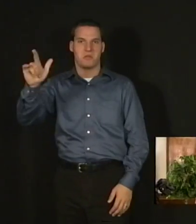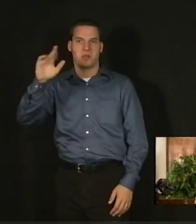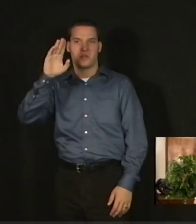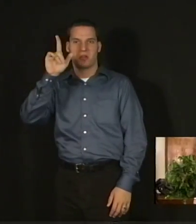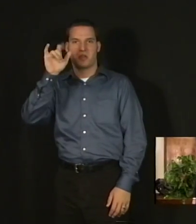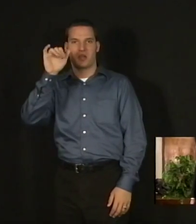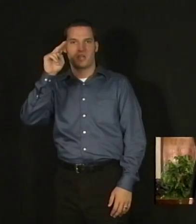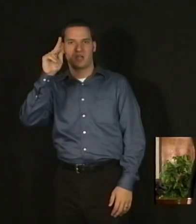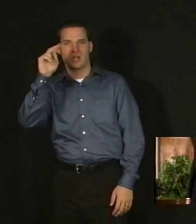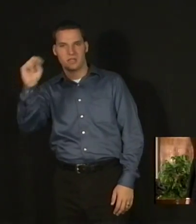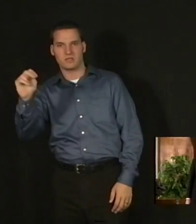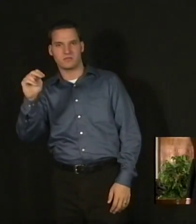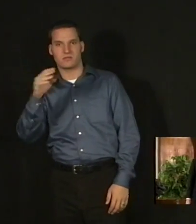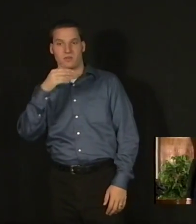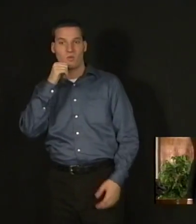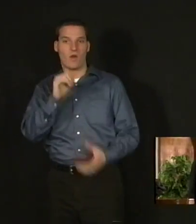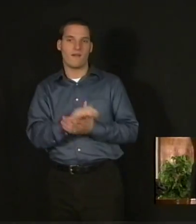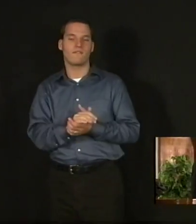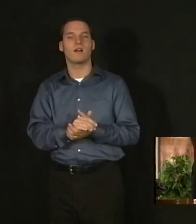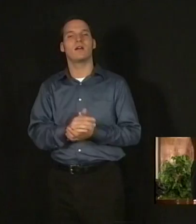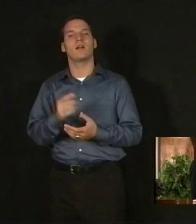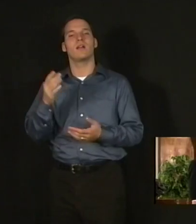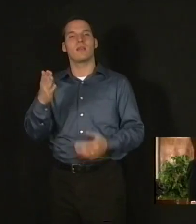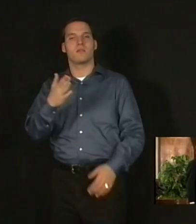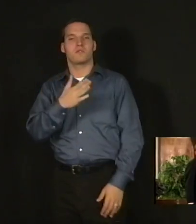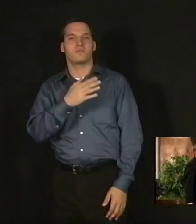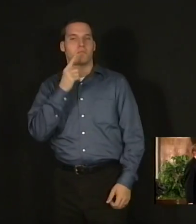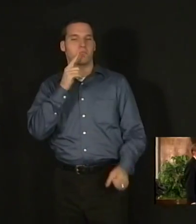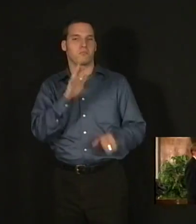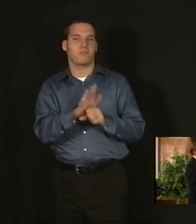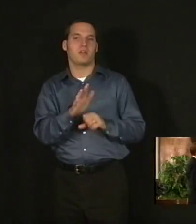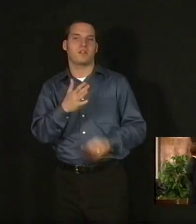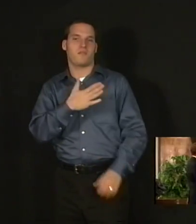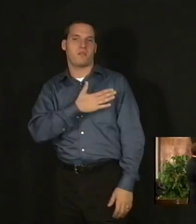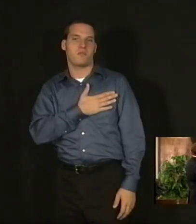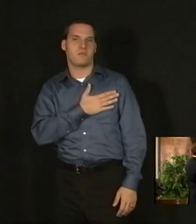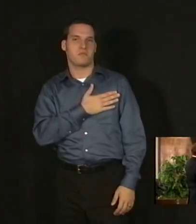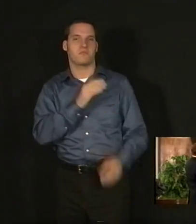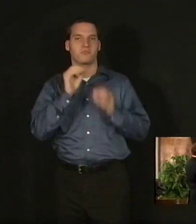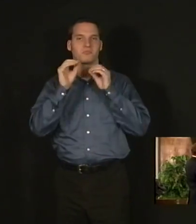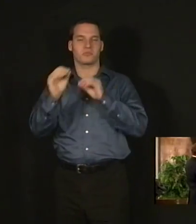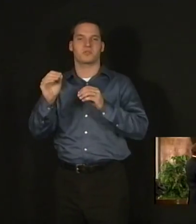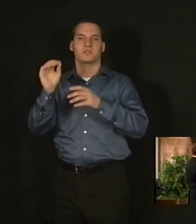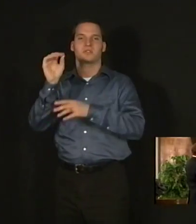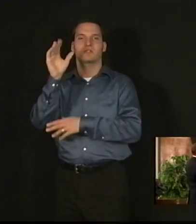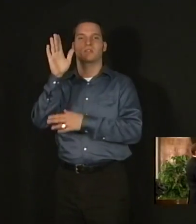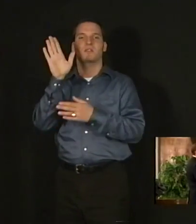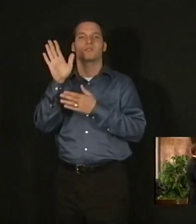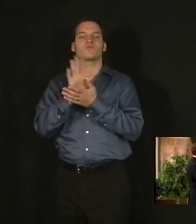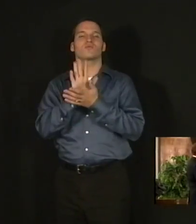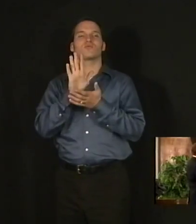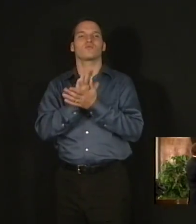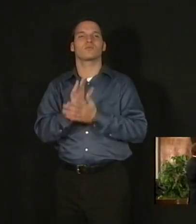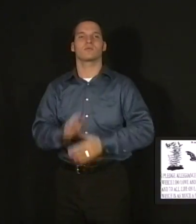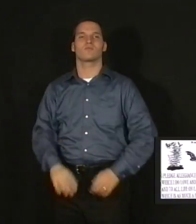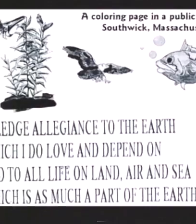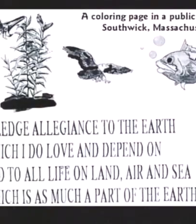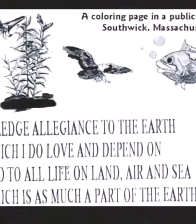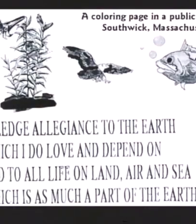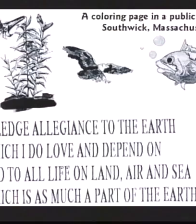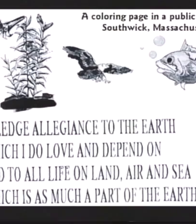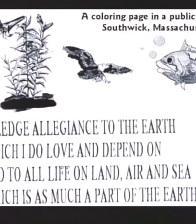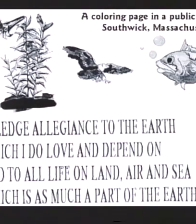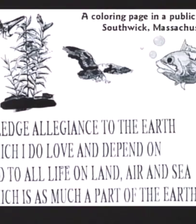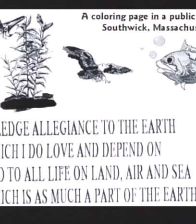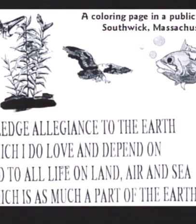Clinton and Hillary. Here's a pledge of allegiance put up at a public school in Massachusetts. Look at this carefully. I